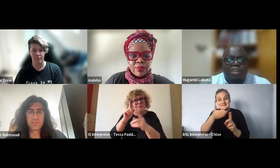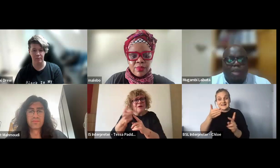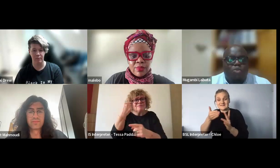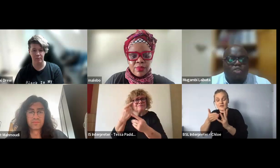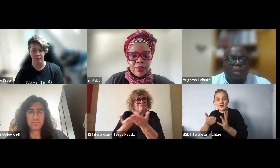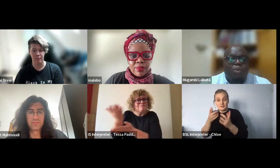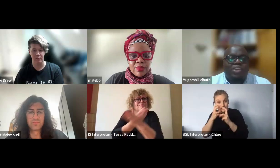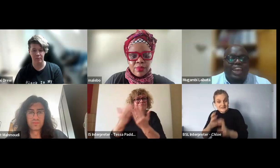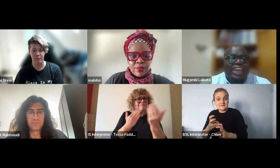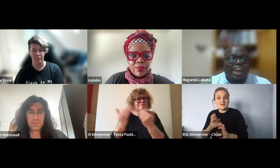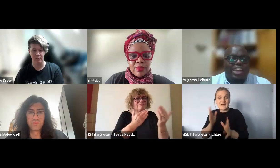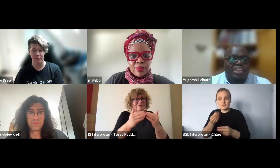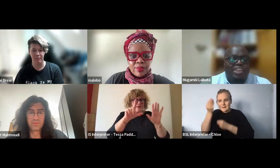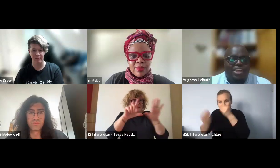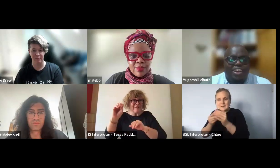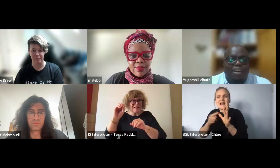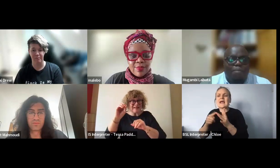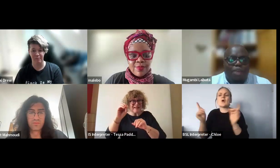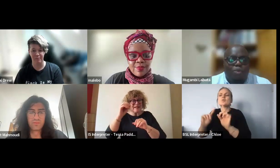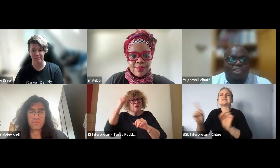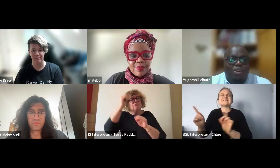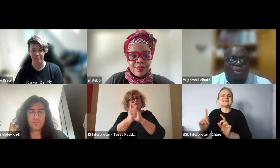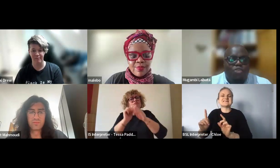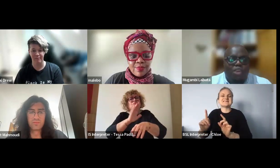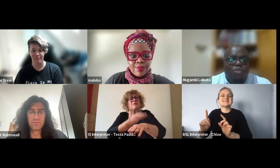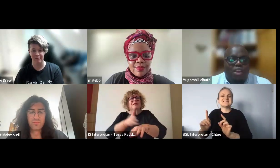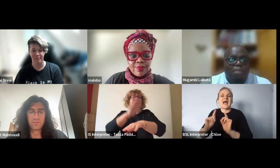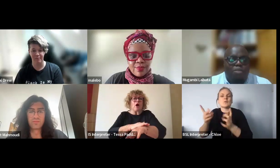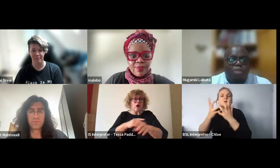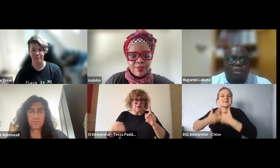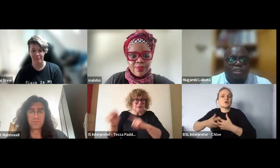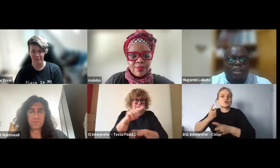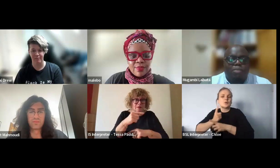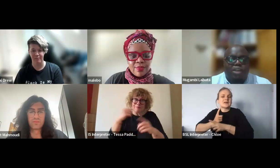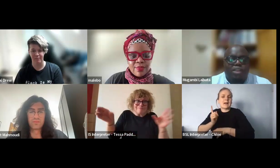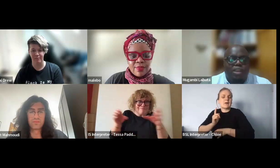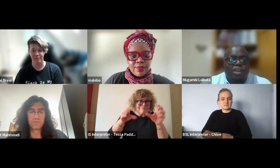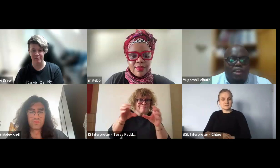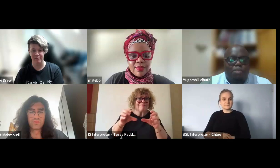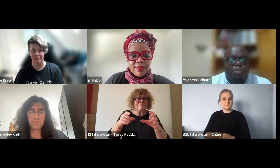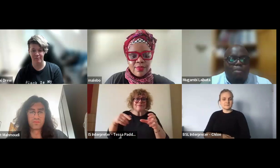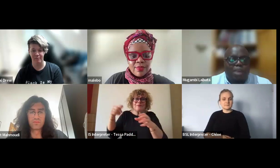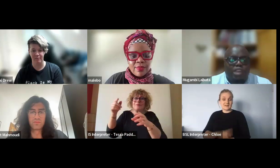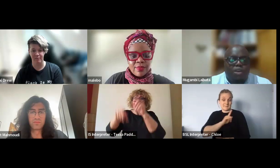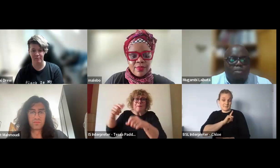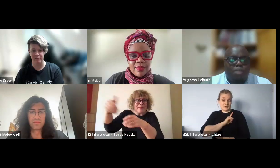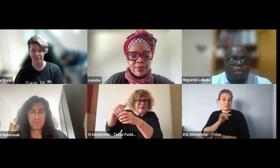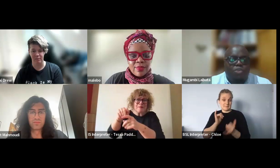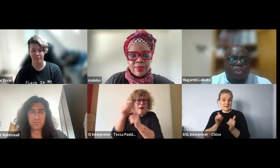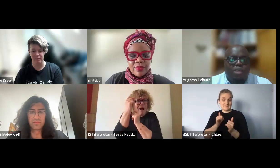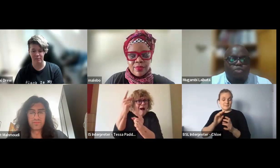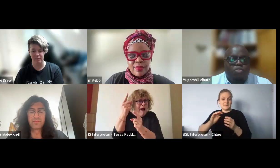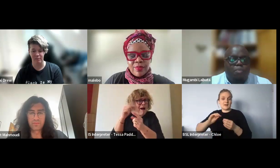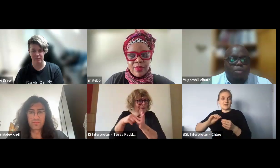researchers, sometimes to explain what really AI is. And what technology we are talking about, because I think, as Matt said, it has become a buzzword,